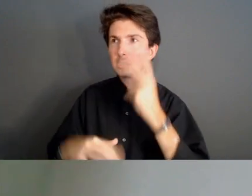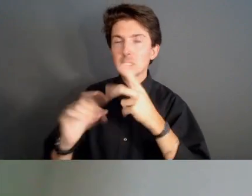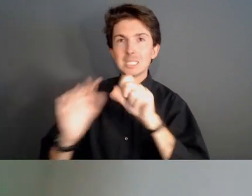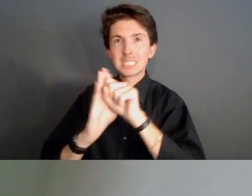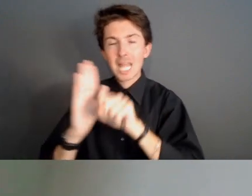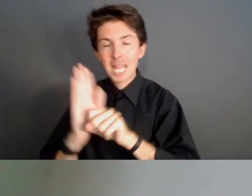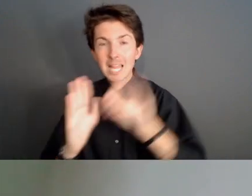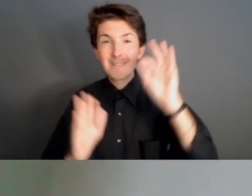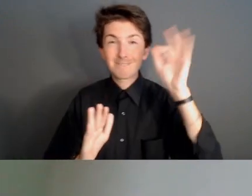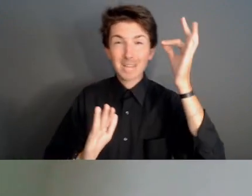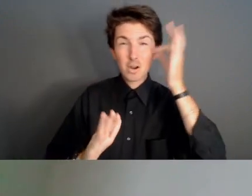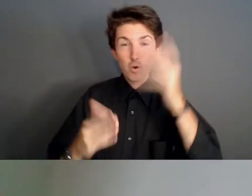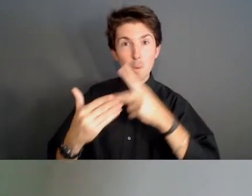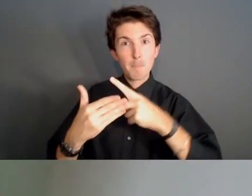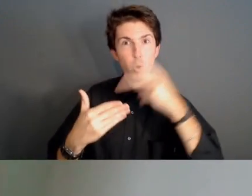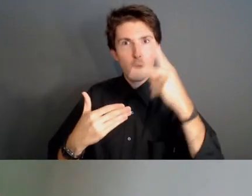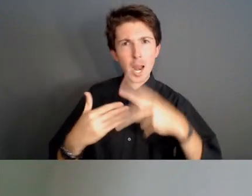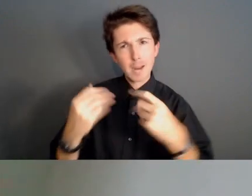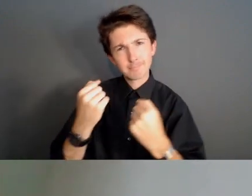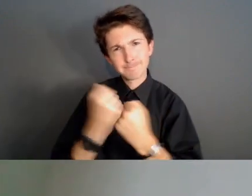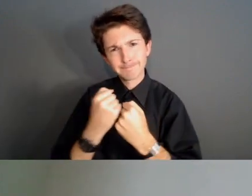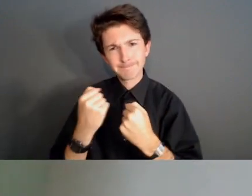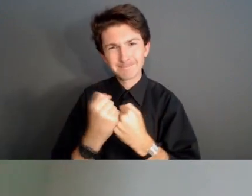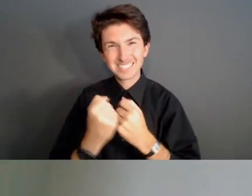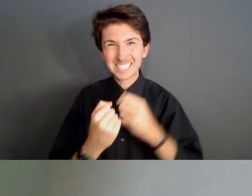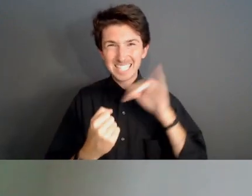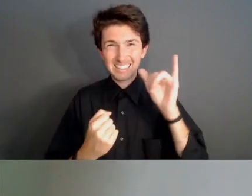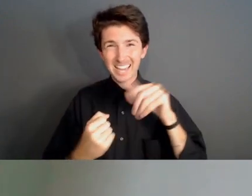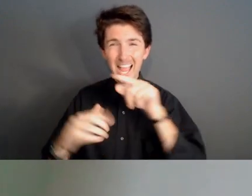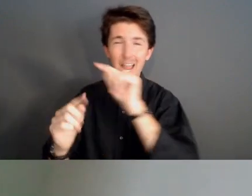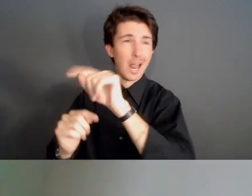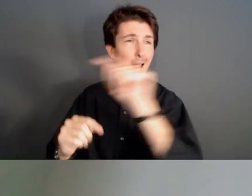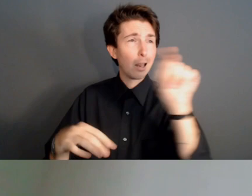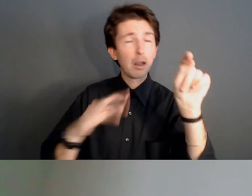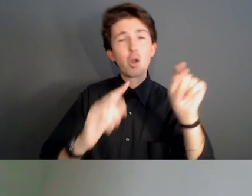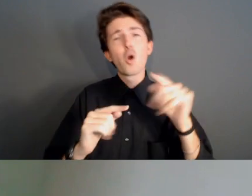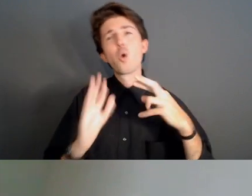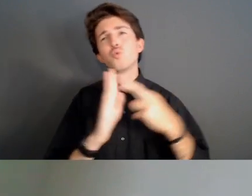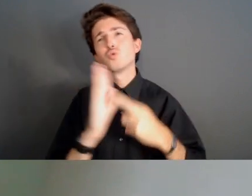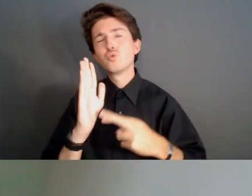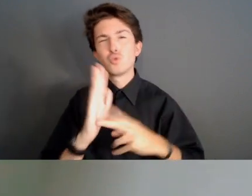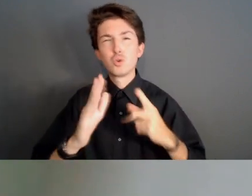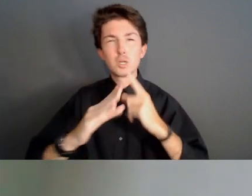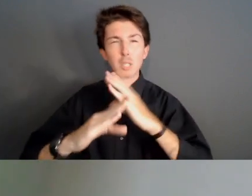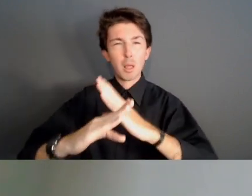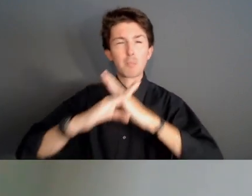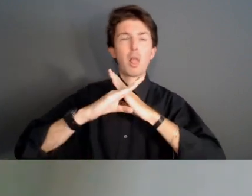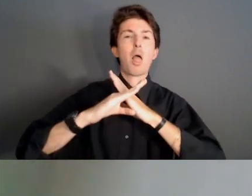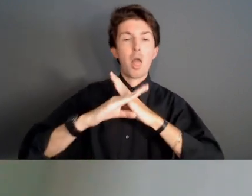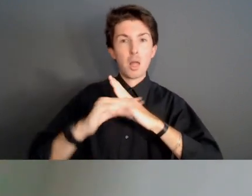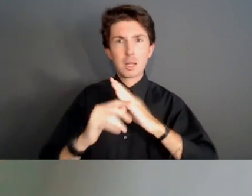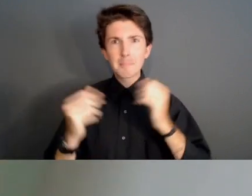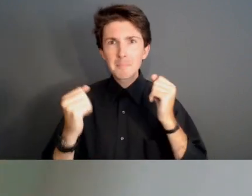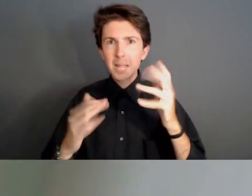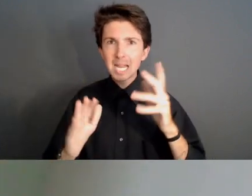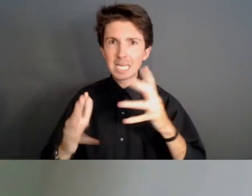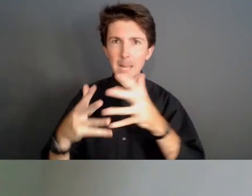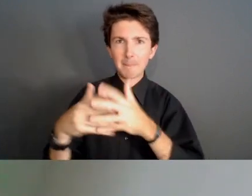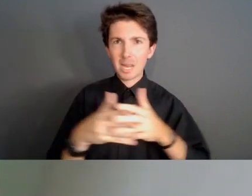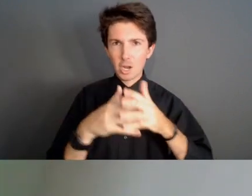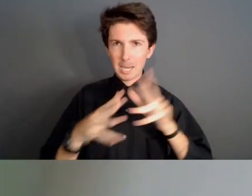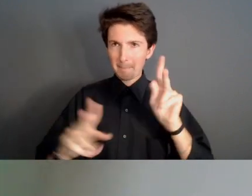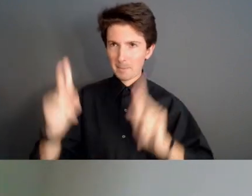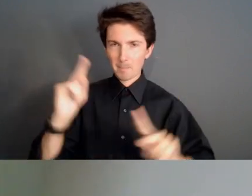programs. Benefit cliffs like this are the biggest roadblock to competitive integrated employment and joining the middle class for many Americans